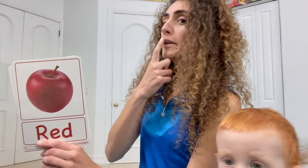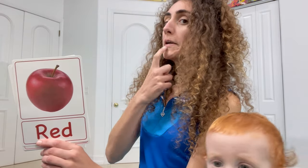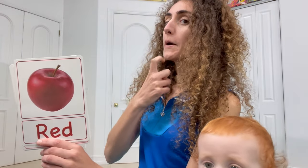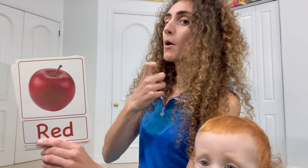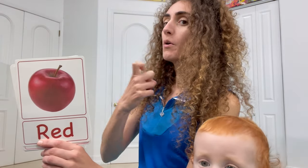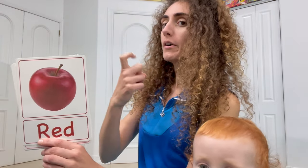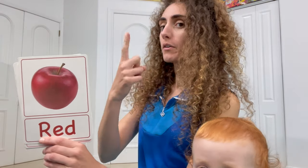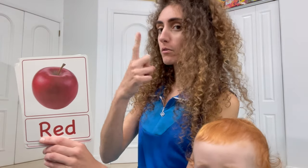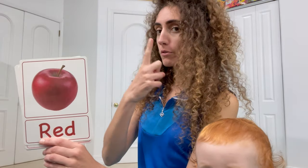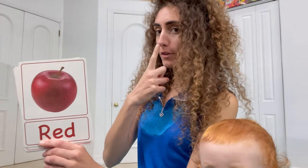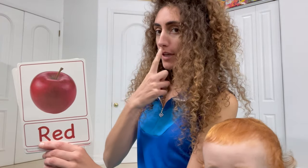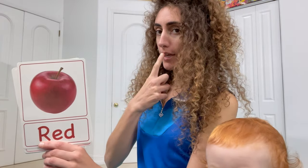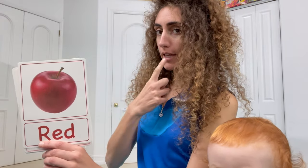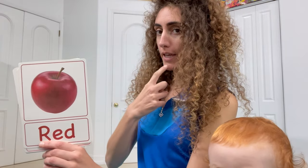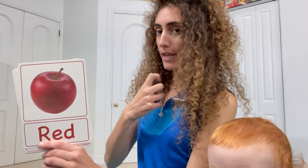Meow.